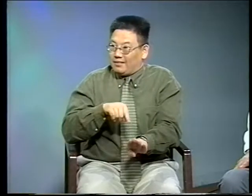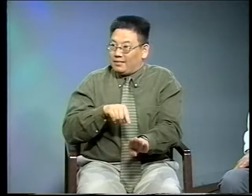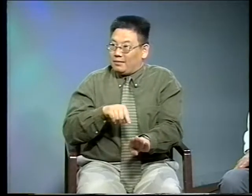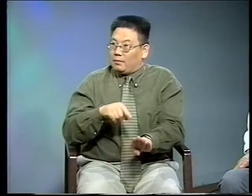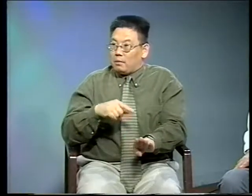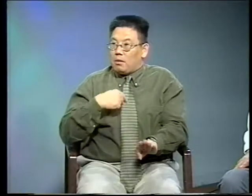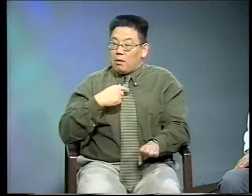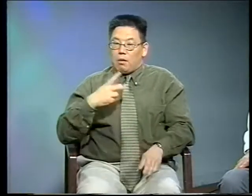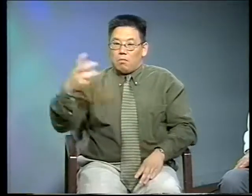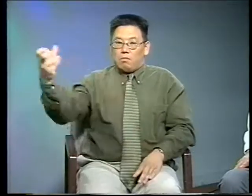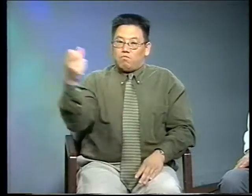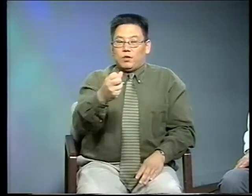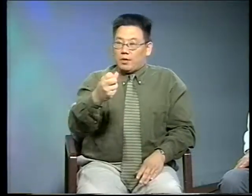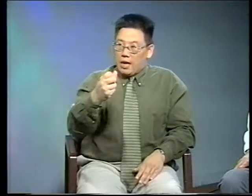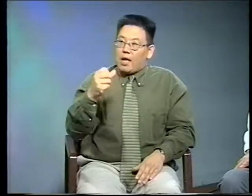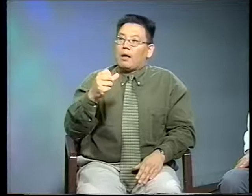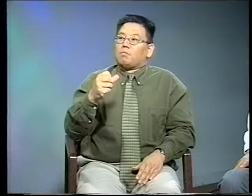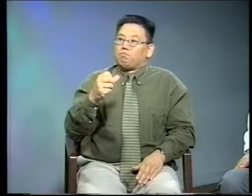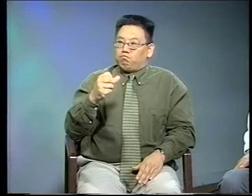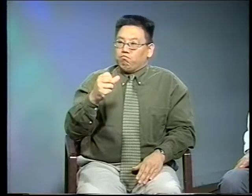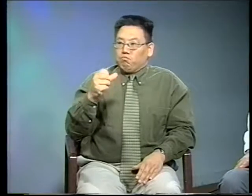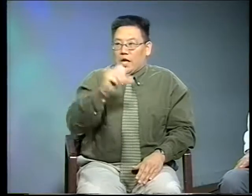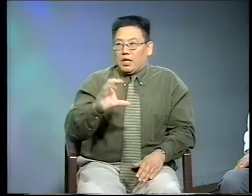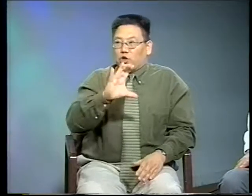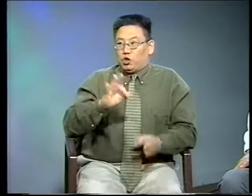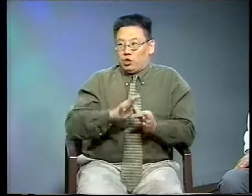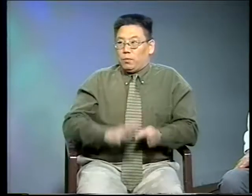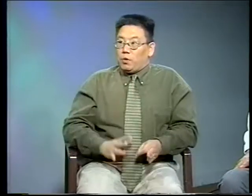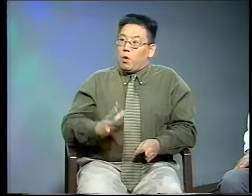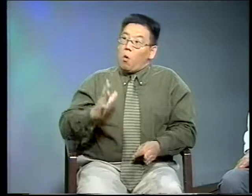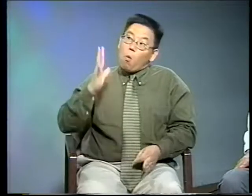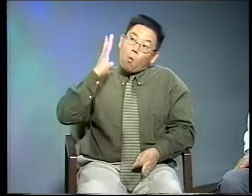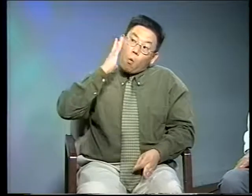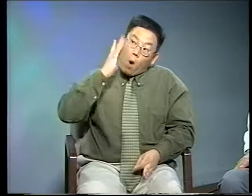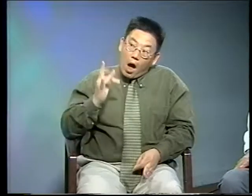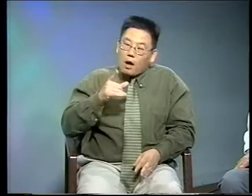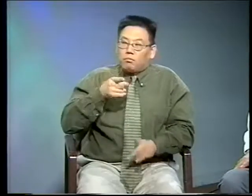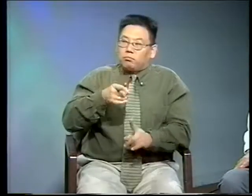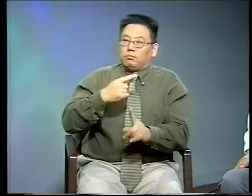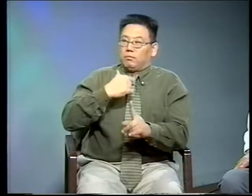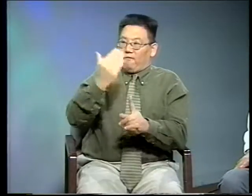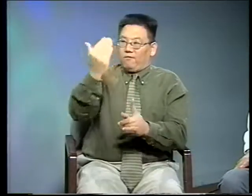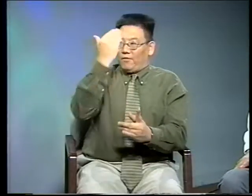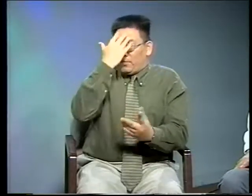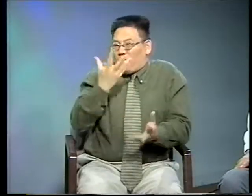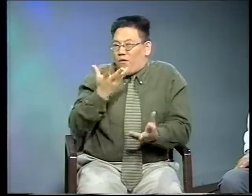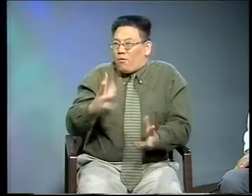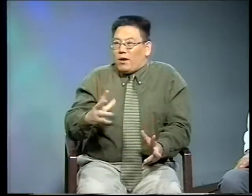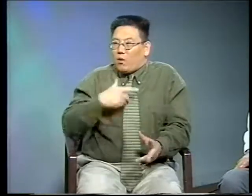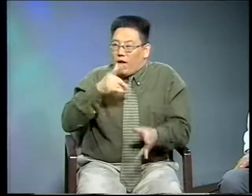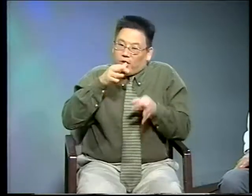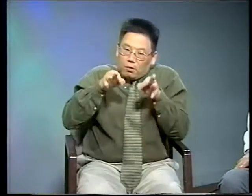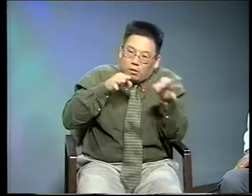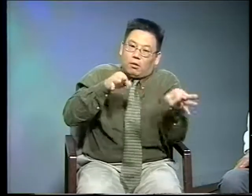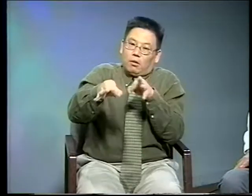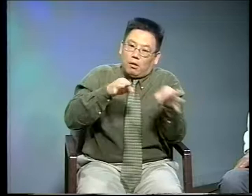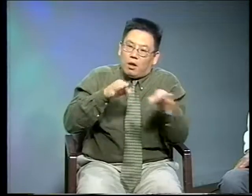dead. And of course, I would prefer to bring in an Asian interpreter. And the reason is because they would have the